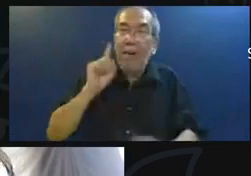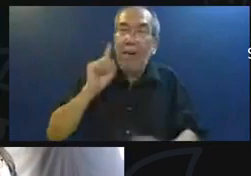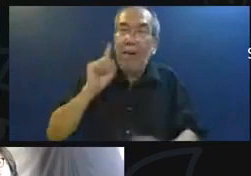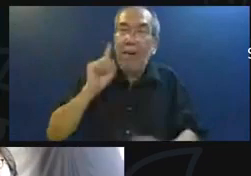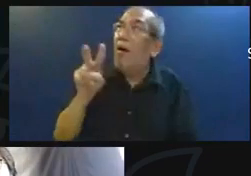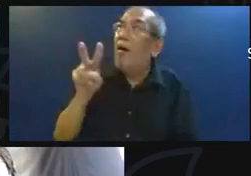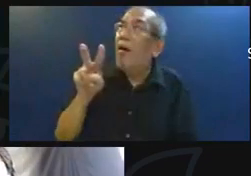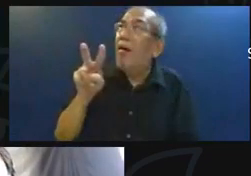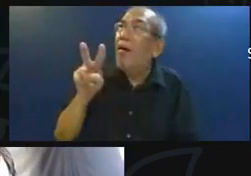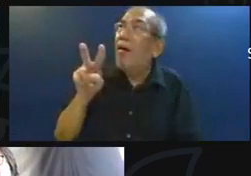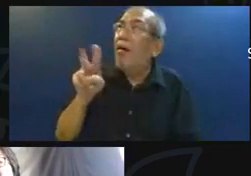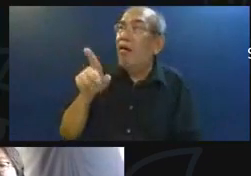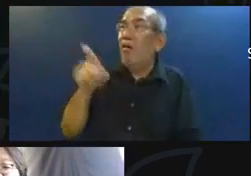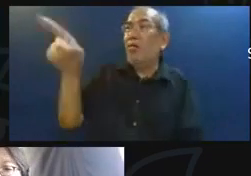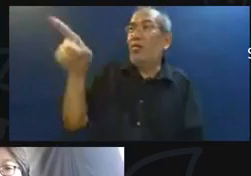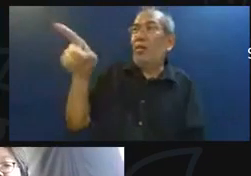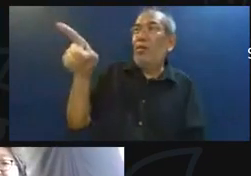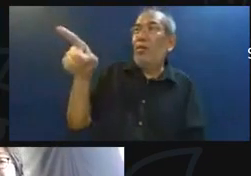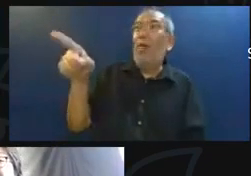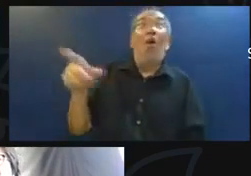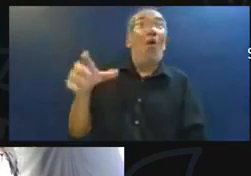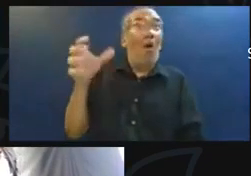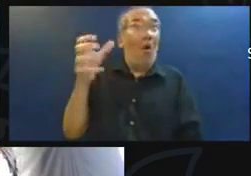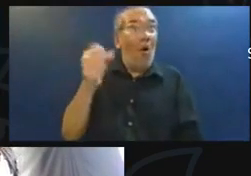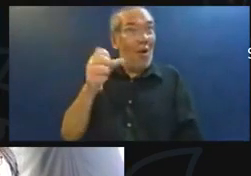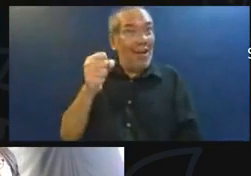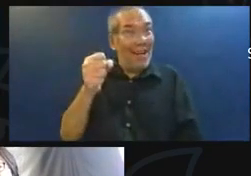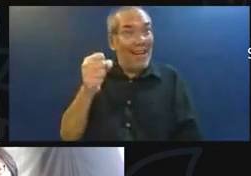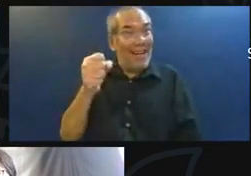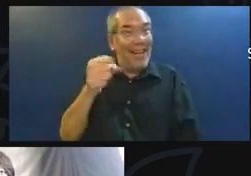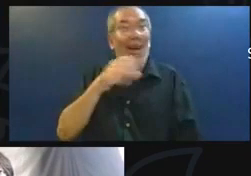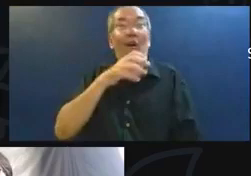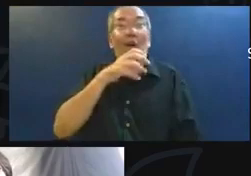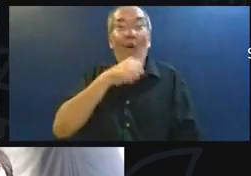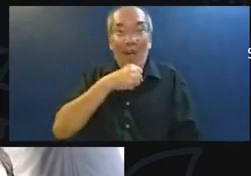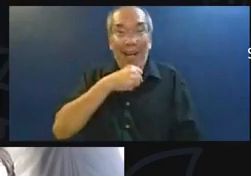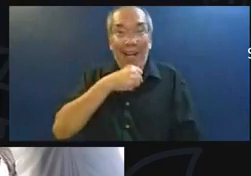this is milk. Okay, the others is not. So this is how a baby learns.